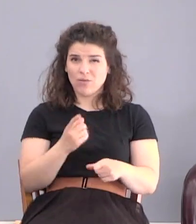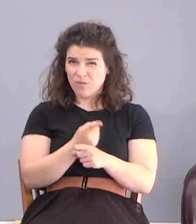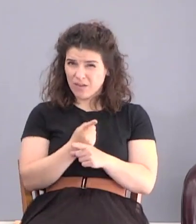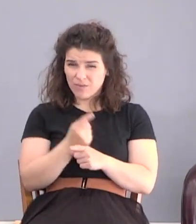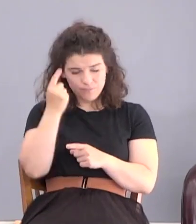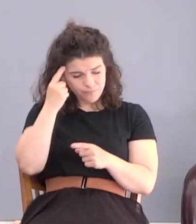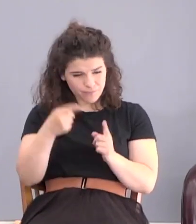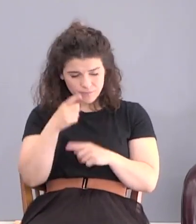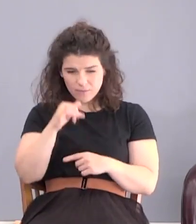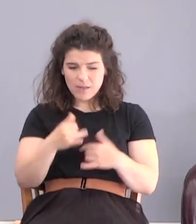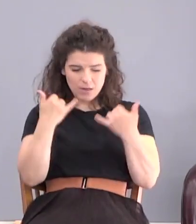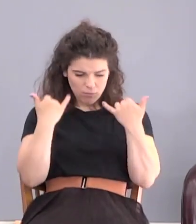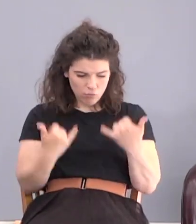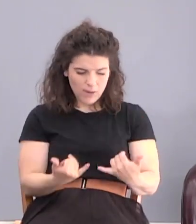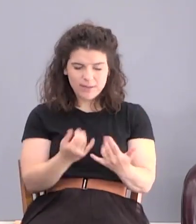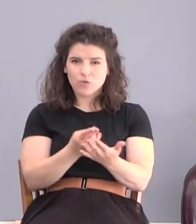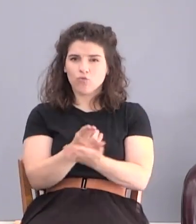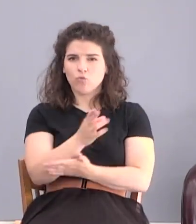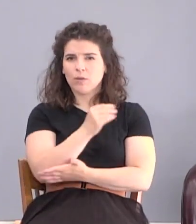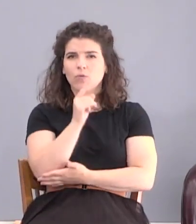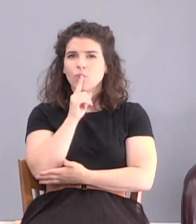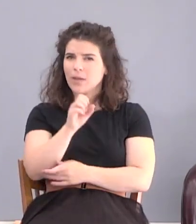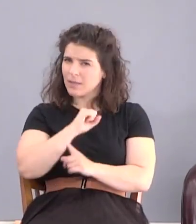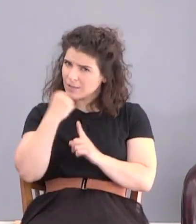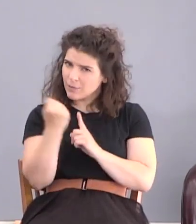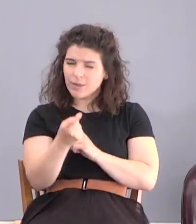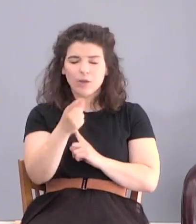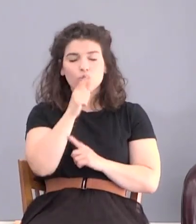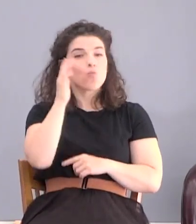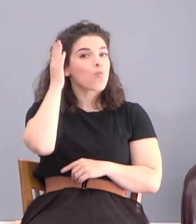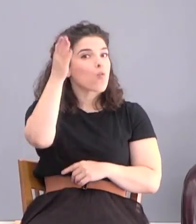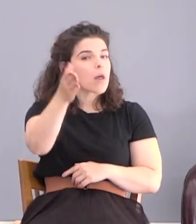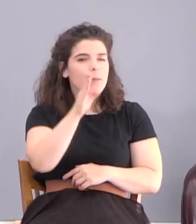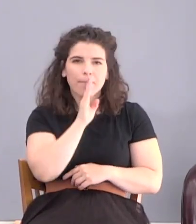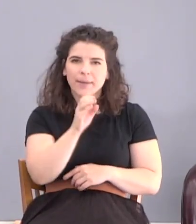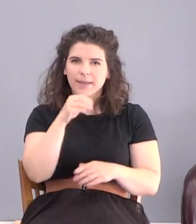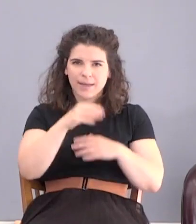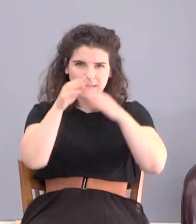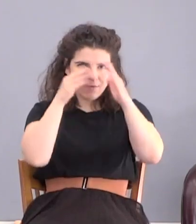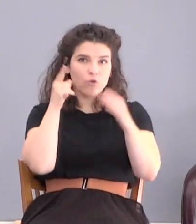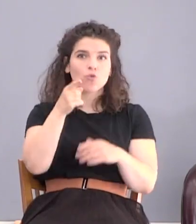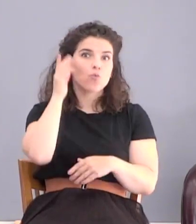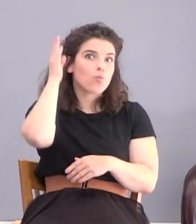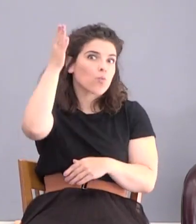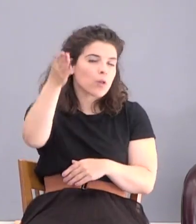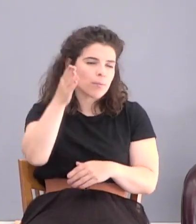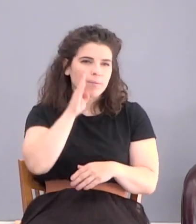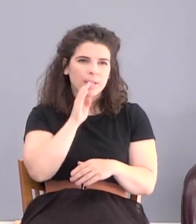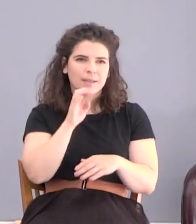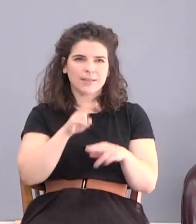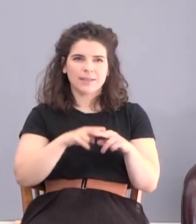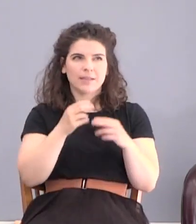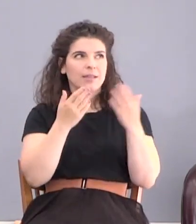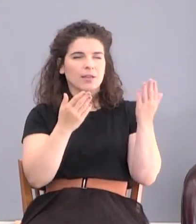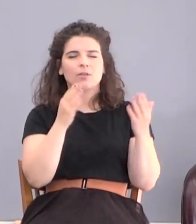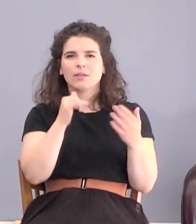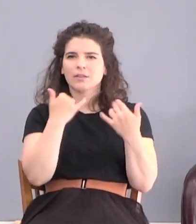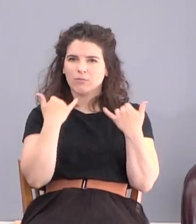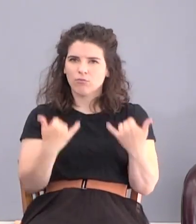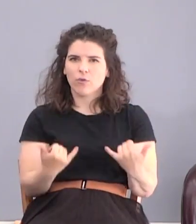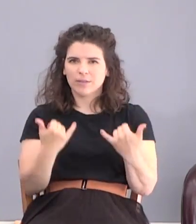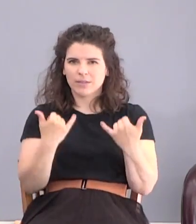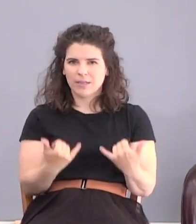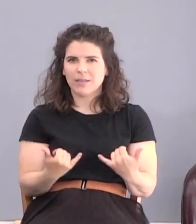think about it. That's a present truth and reality. It's not you will be in heaven. You will be seated up there. That's in the present